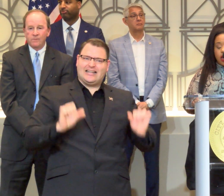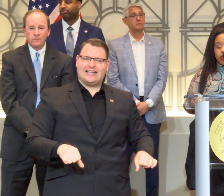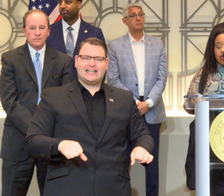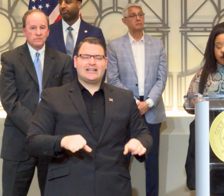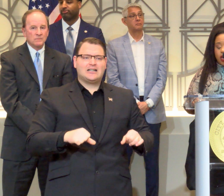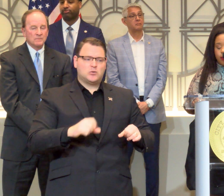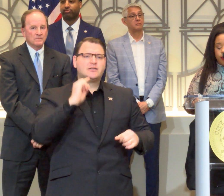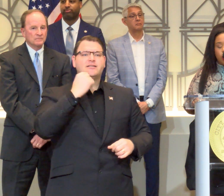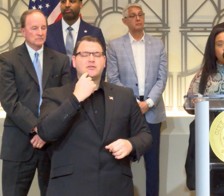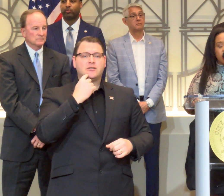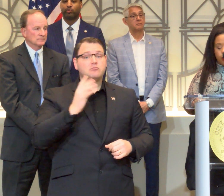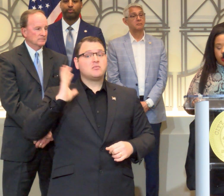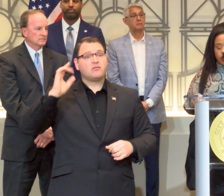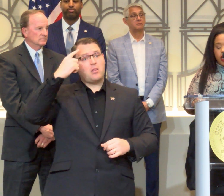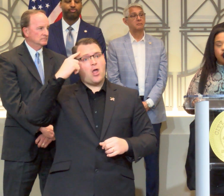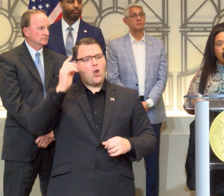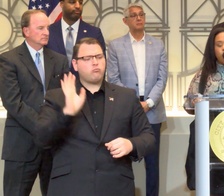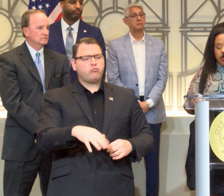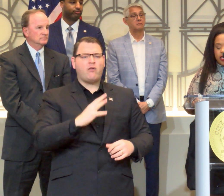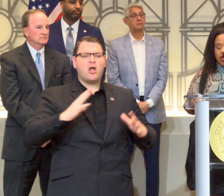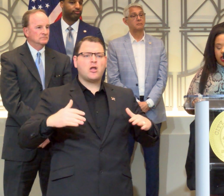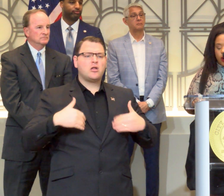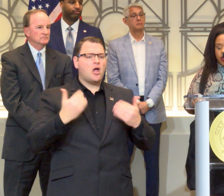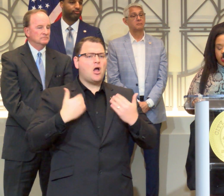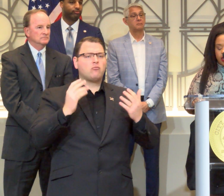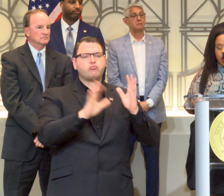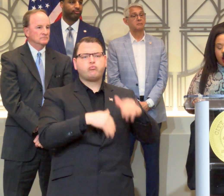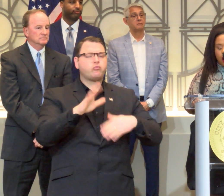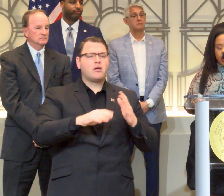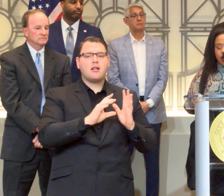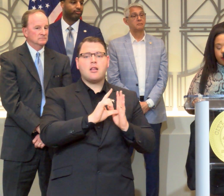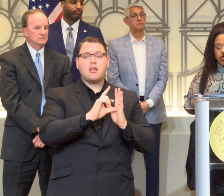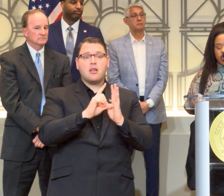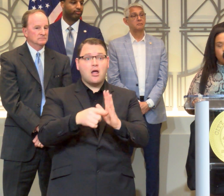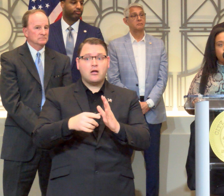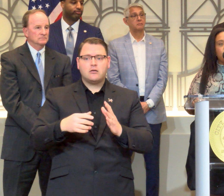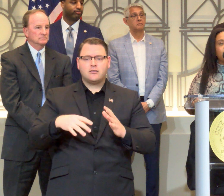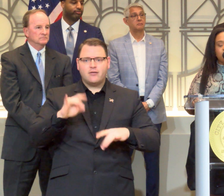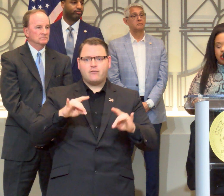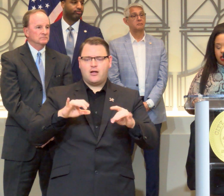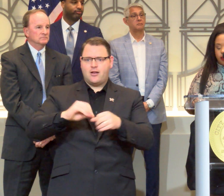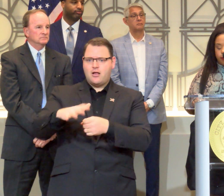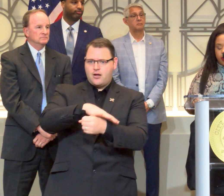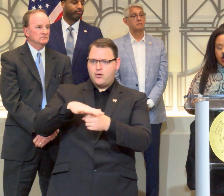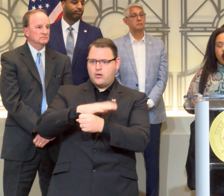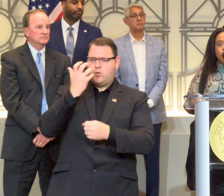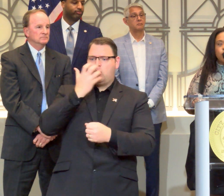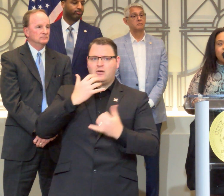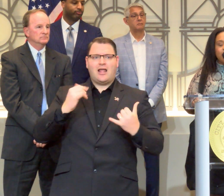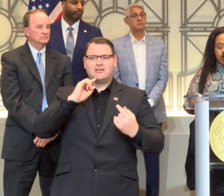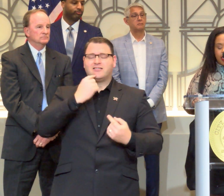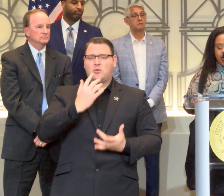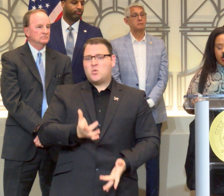spared, but some young people across the world, the U.S. and in our region, are and have the potential to become seriously ill.